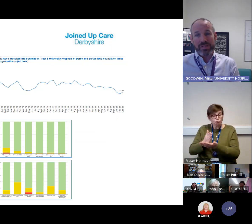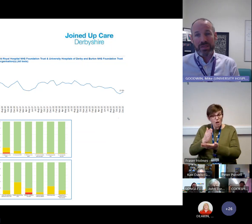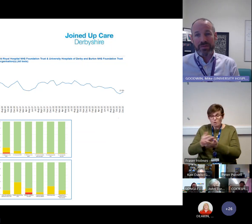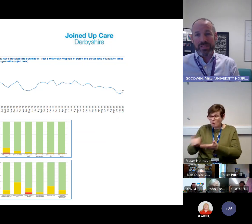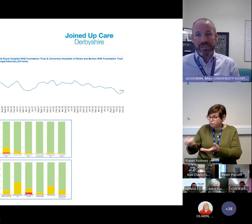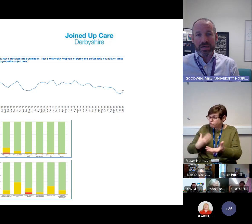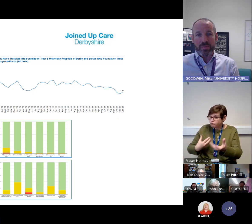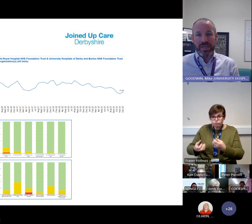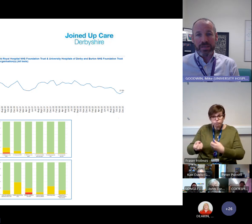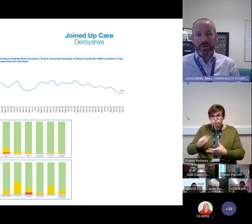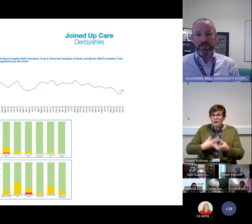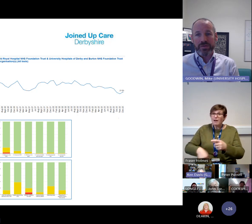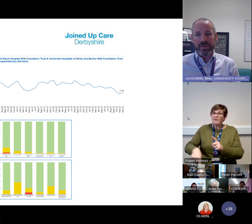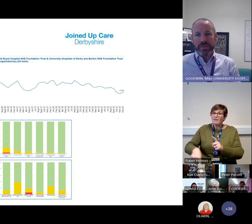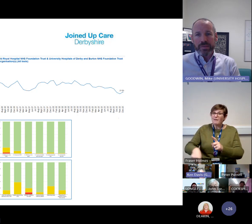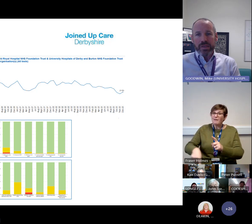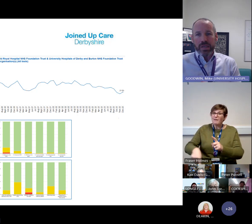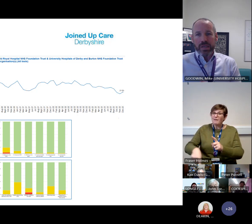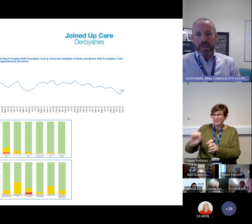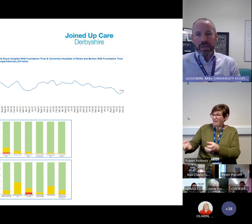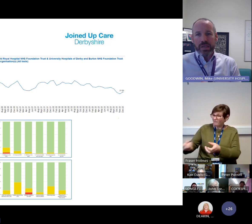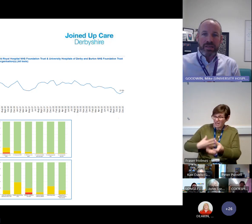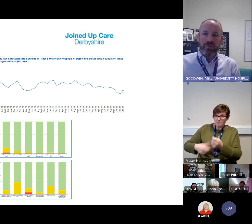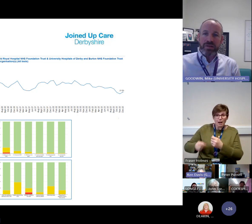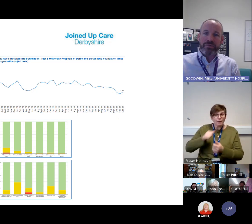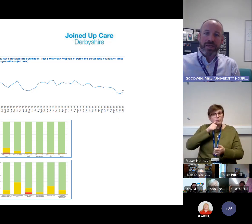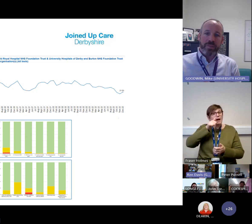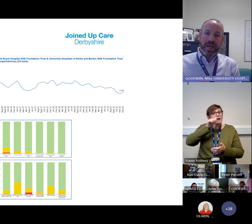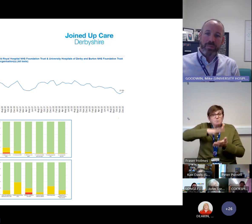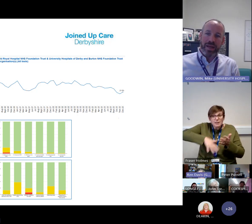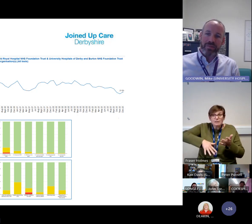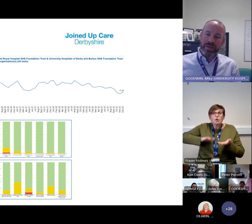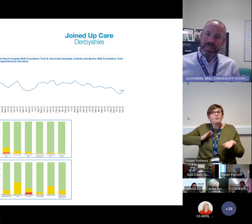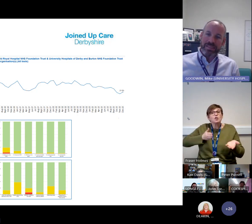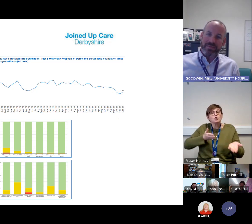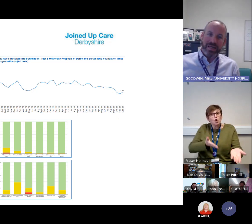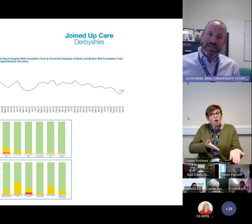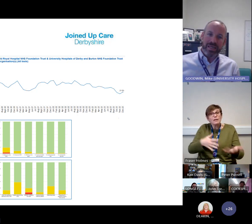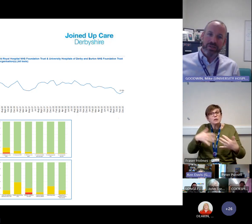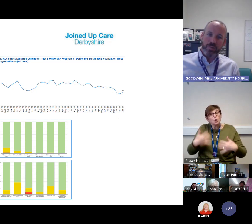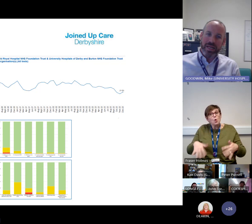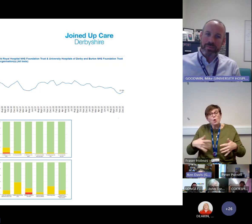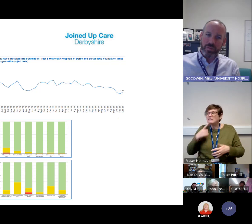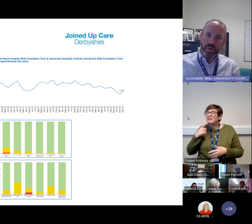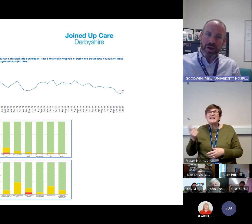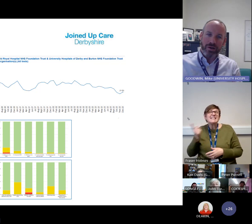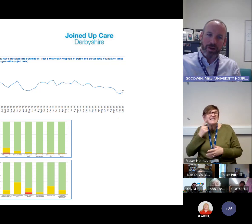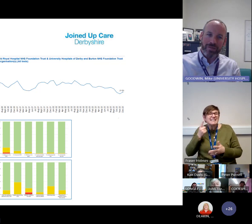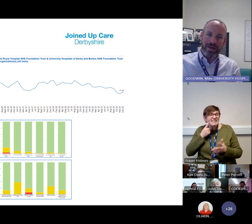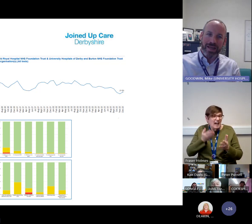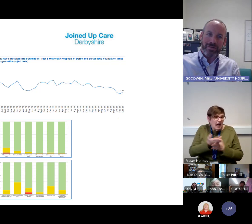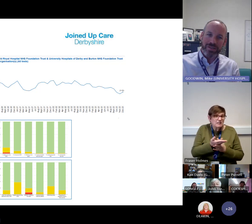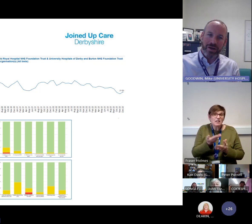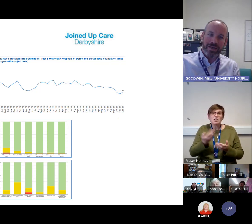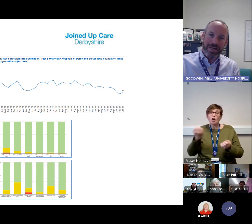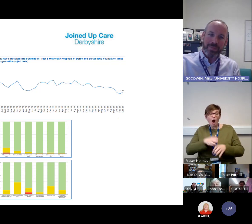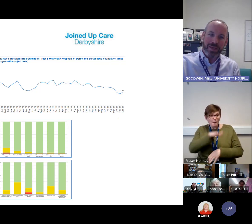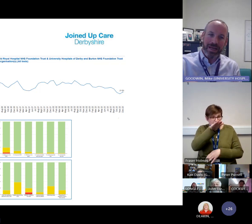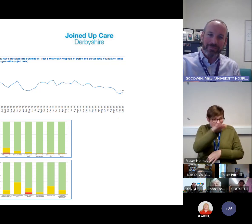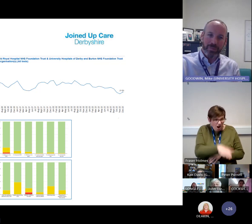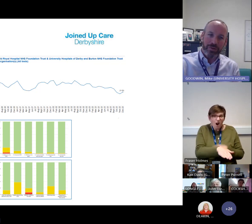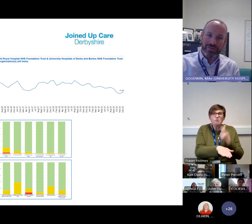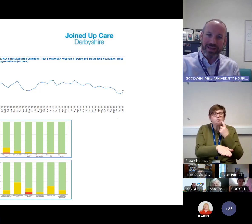positive about the services that are being offered. And we've had really great feedback about the ease of access, being able to park directly